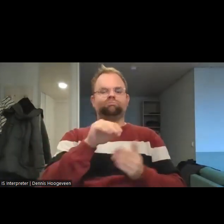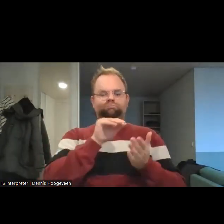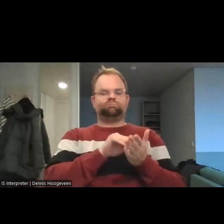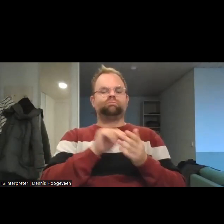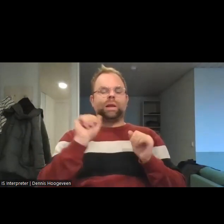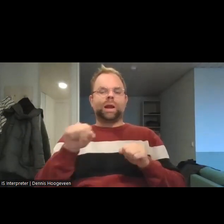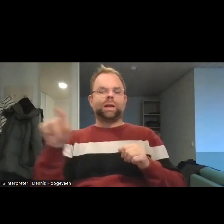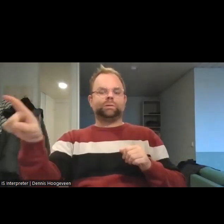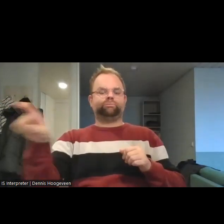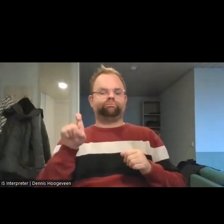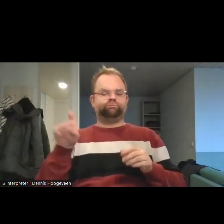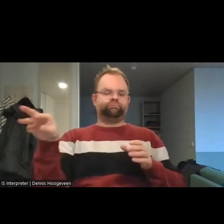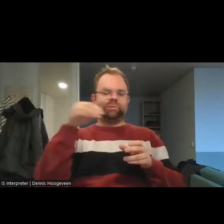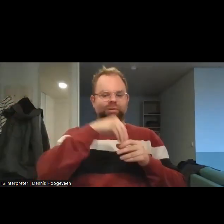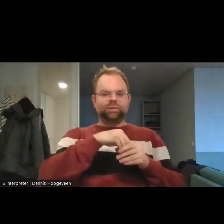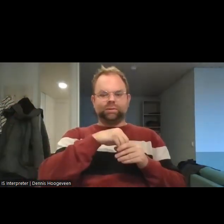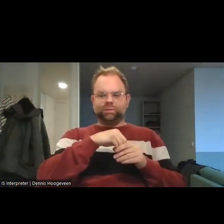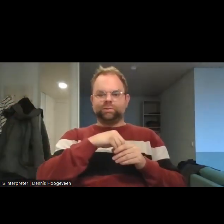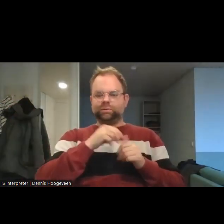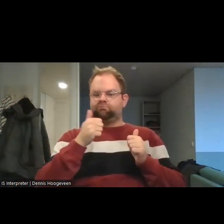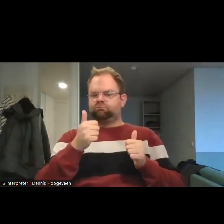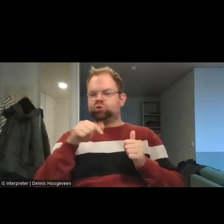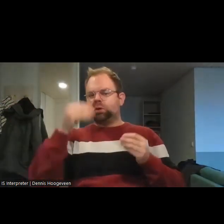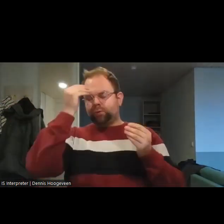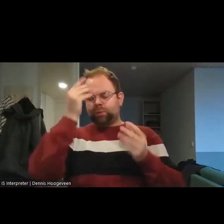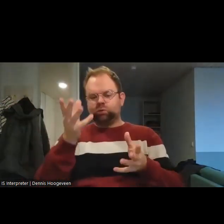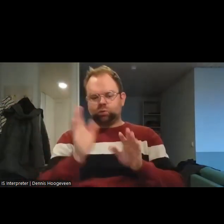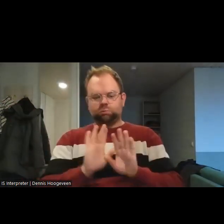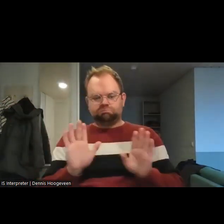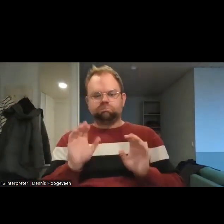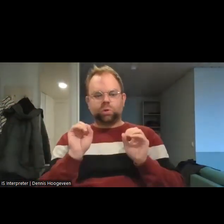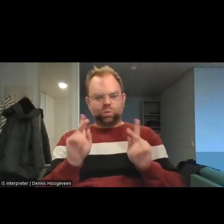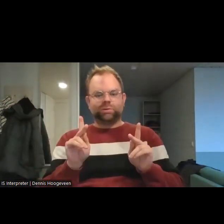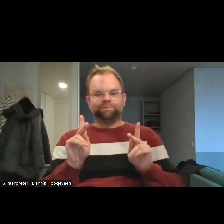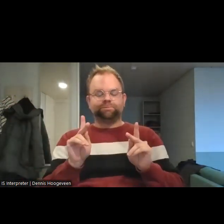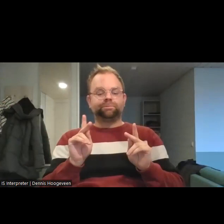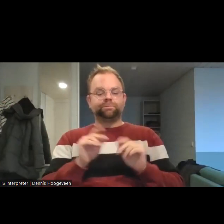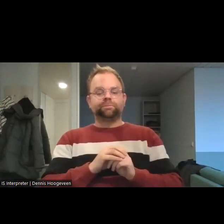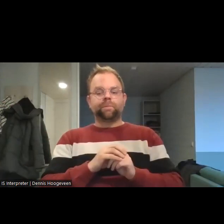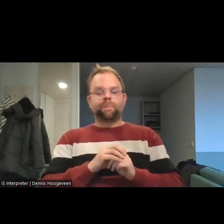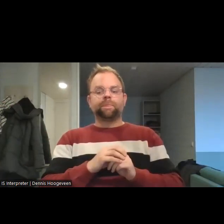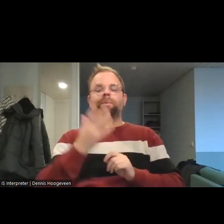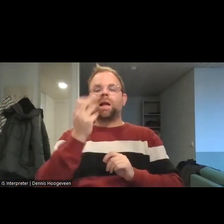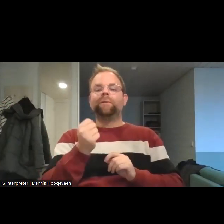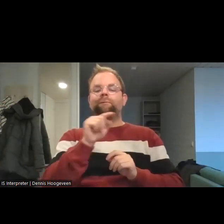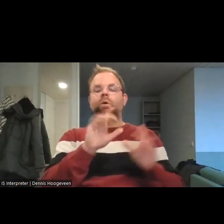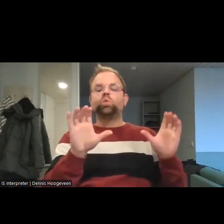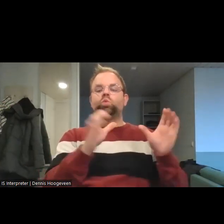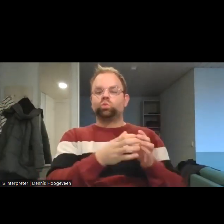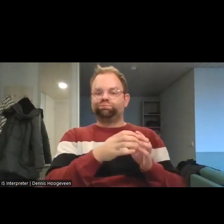a group of organizations of persons with disabilities who